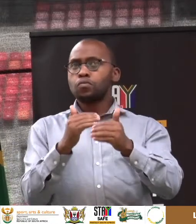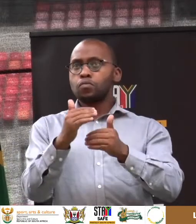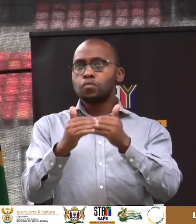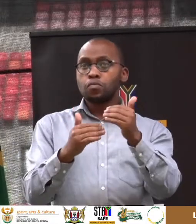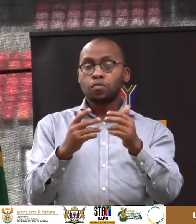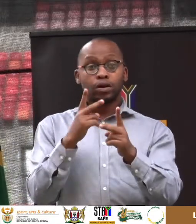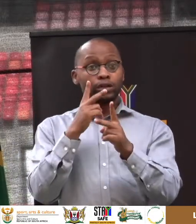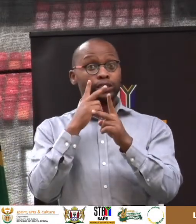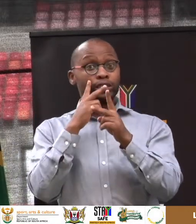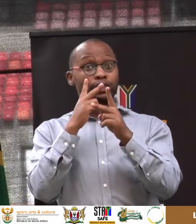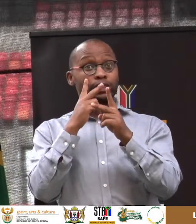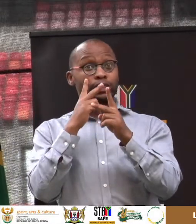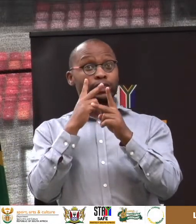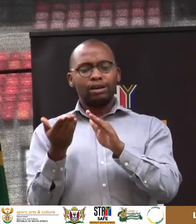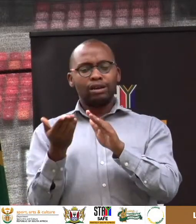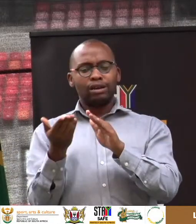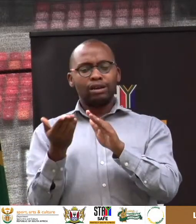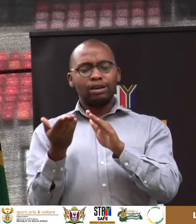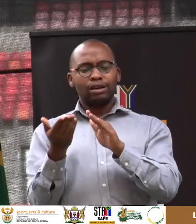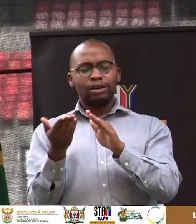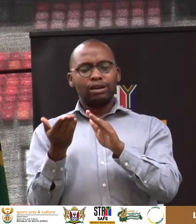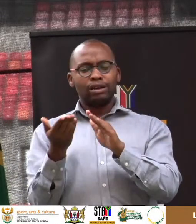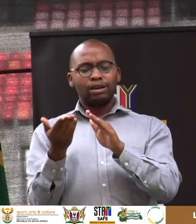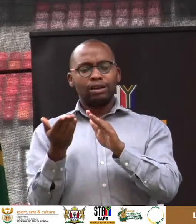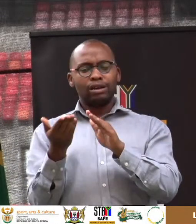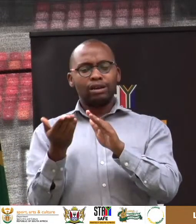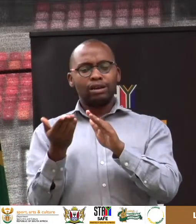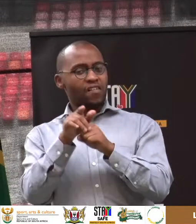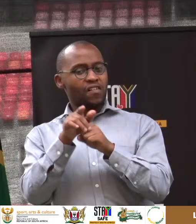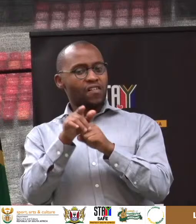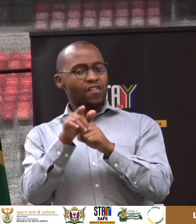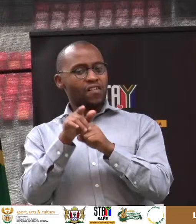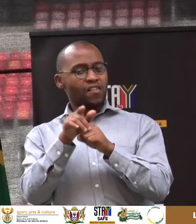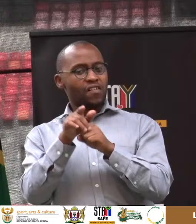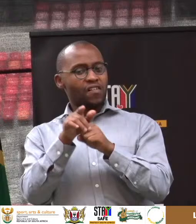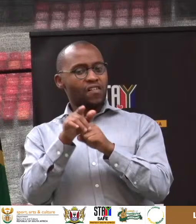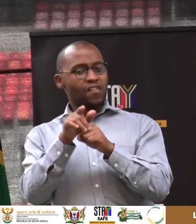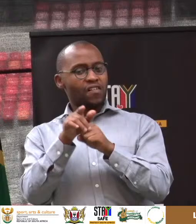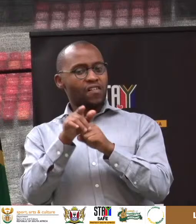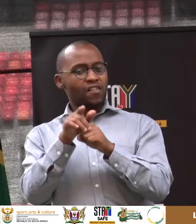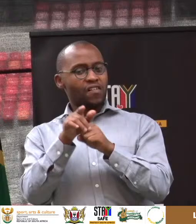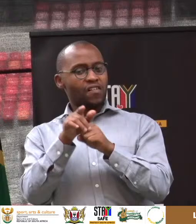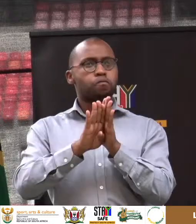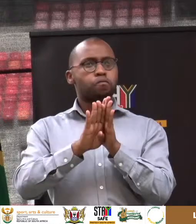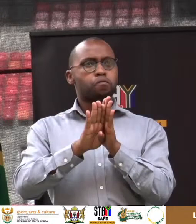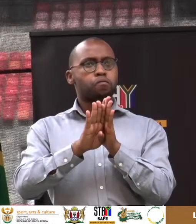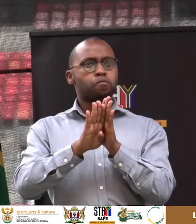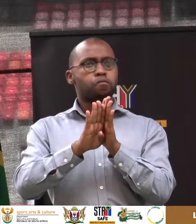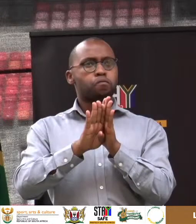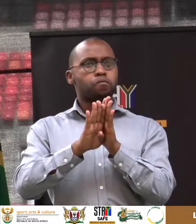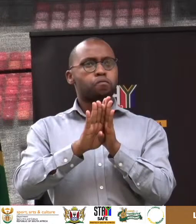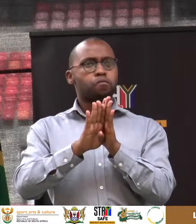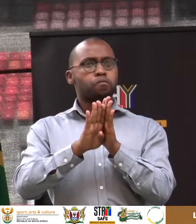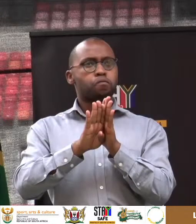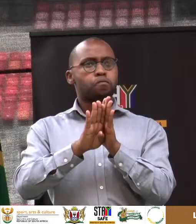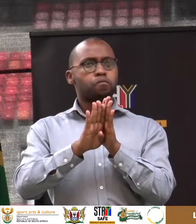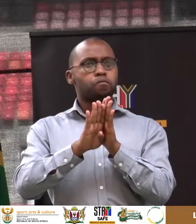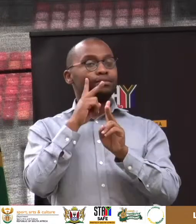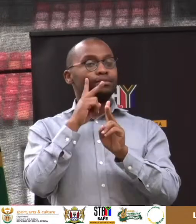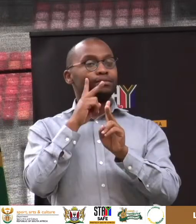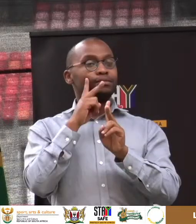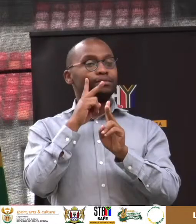related deaths in our province, and this is also the case on new admissions in our healthcare